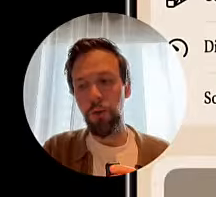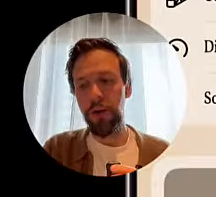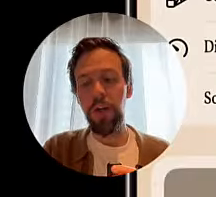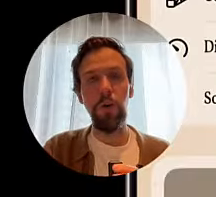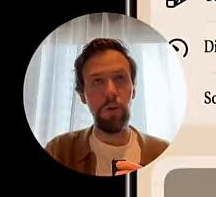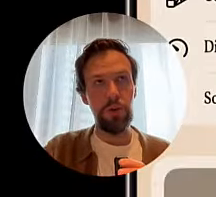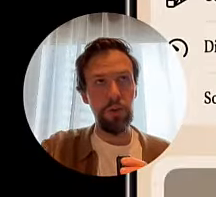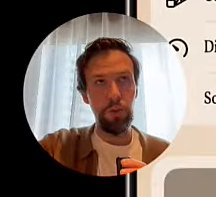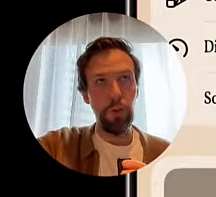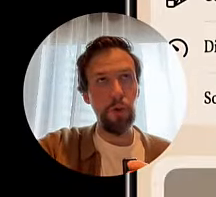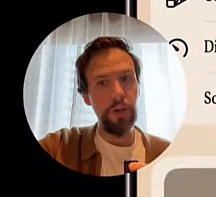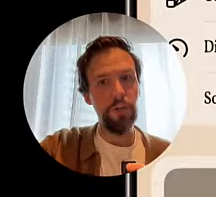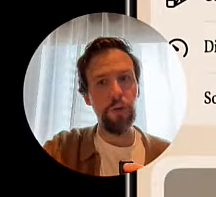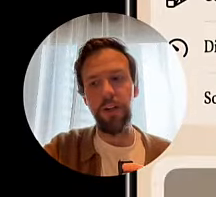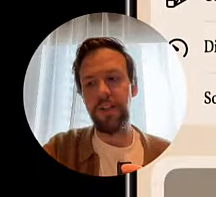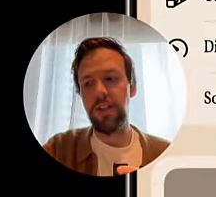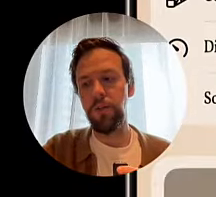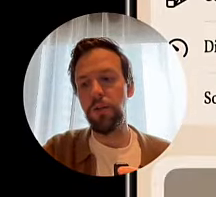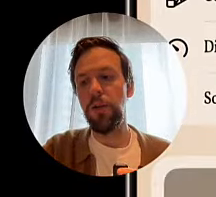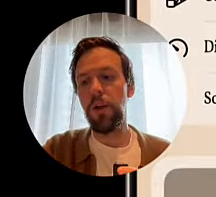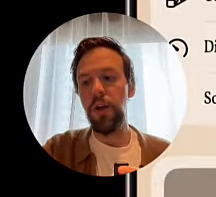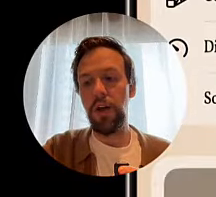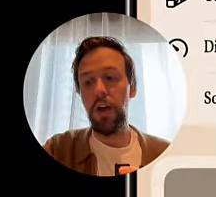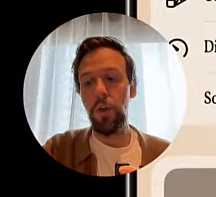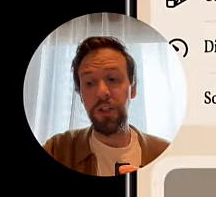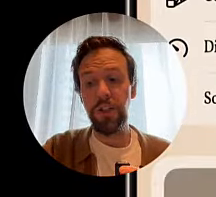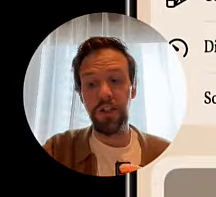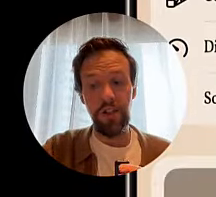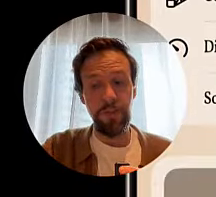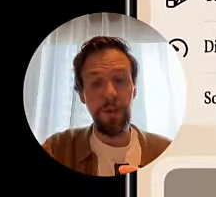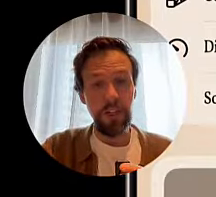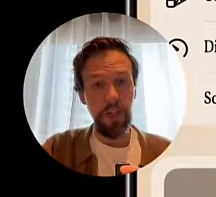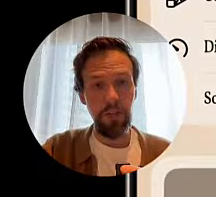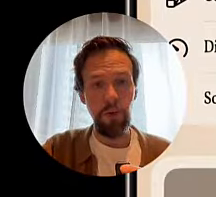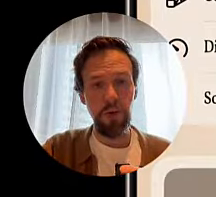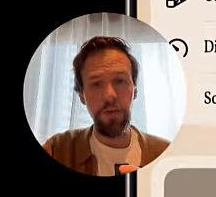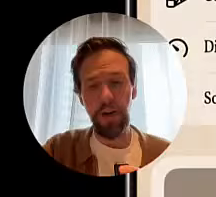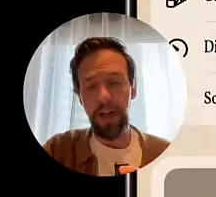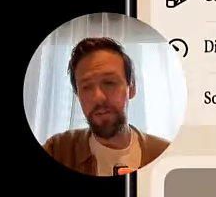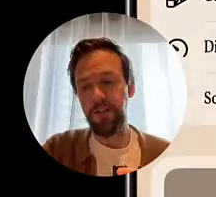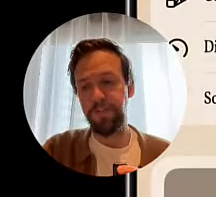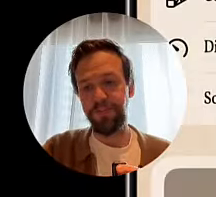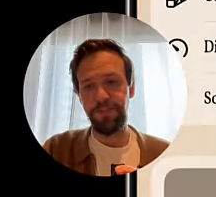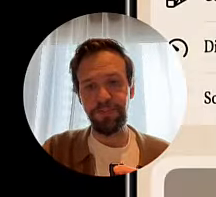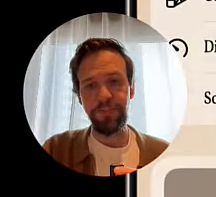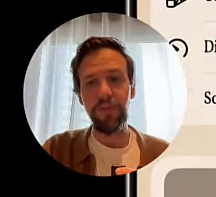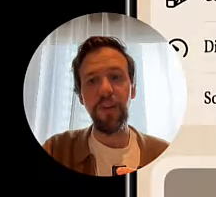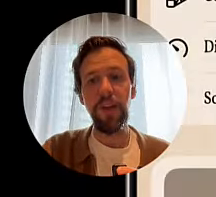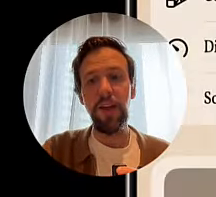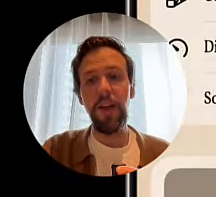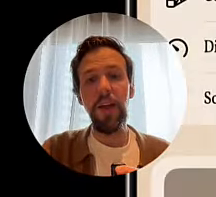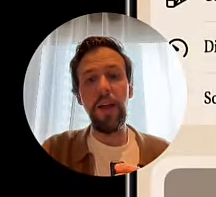the onboarding or the tutorial more accessible, which is especially important for games.